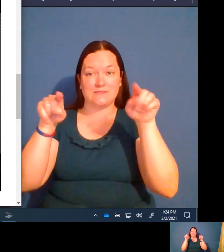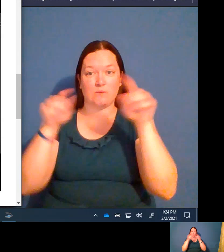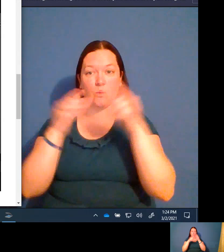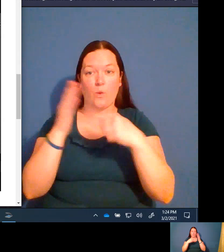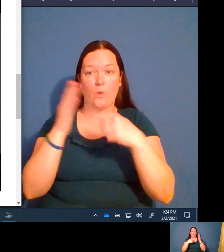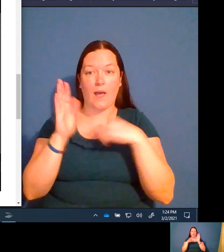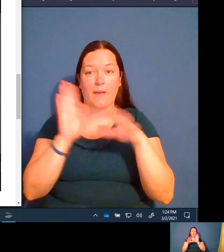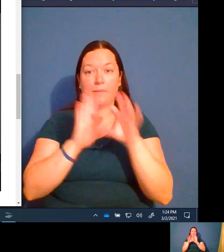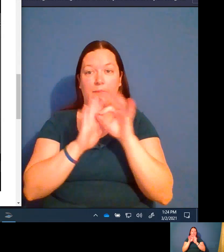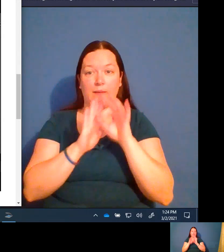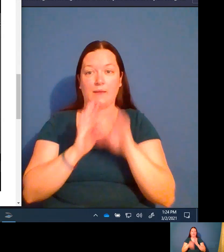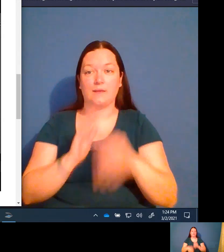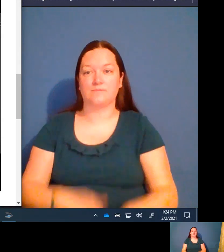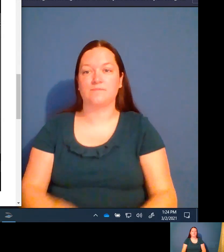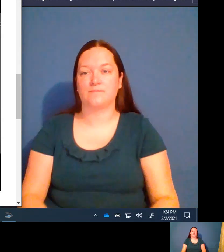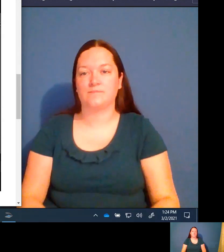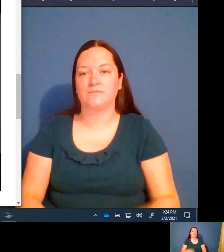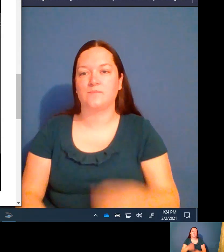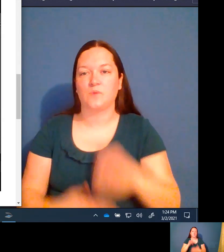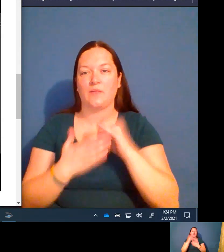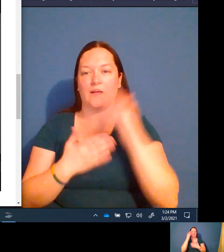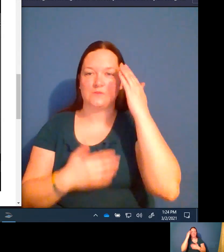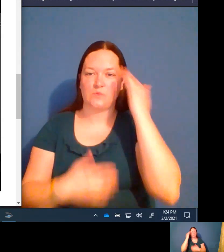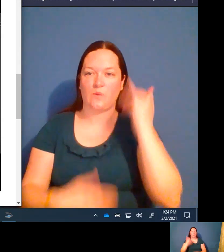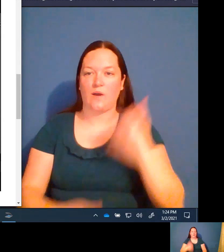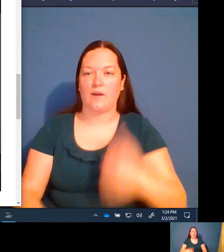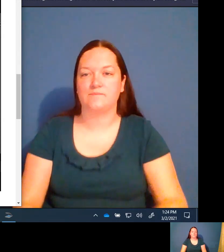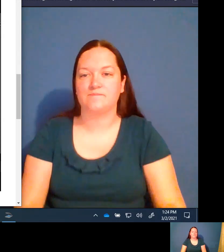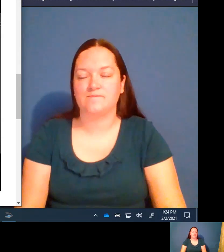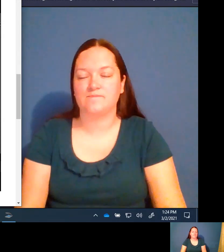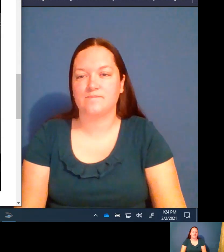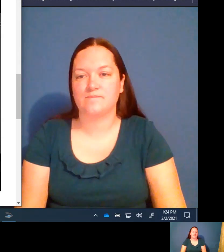so that's why we do that.